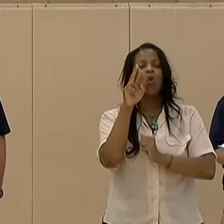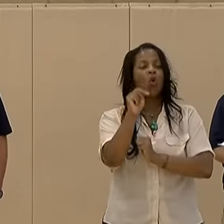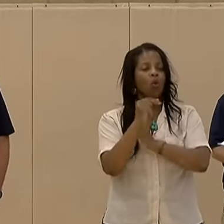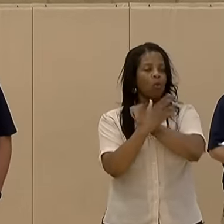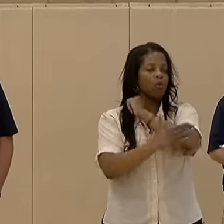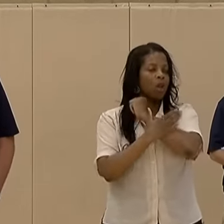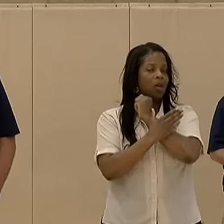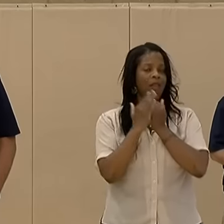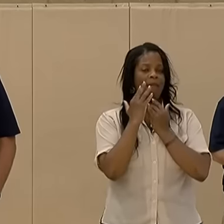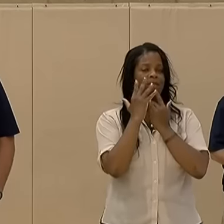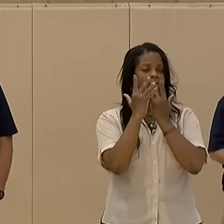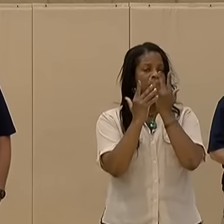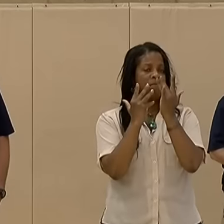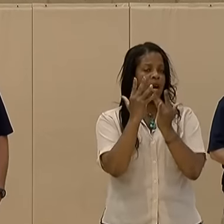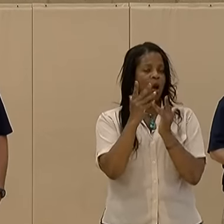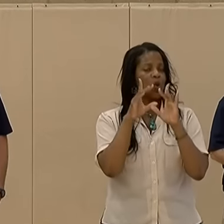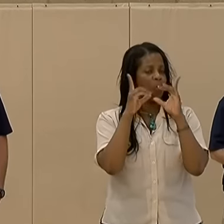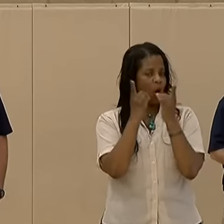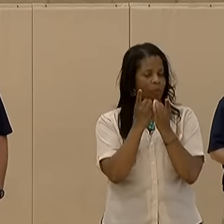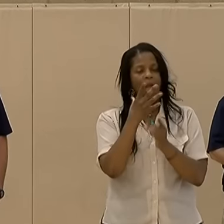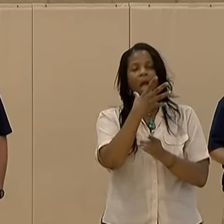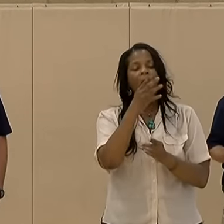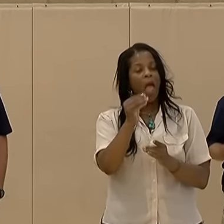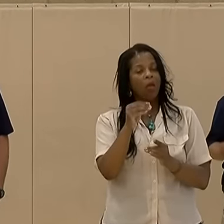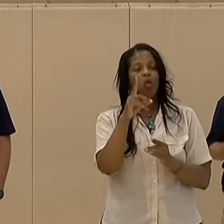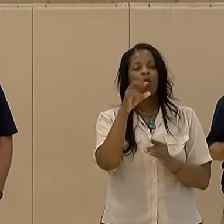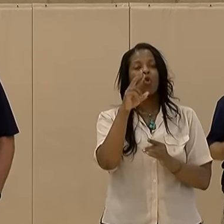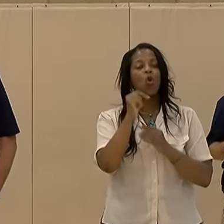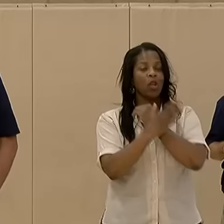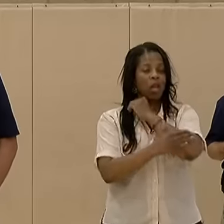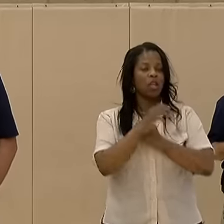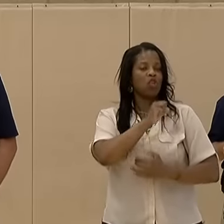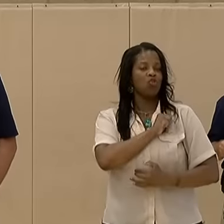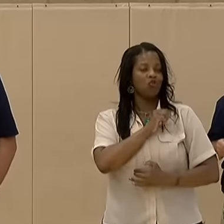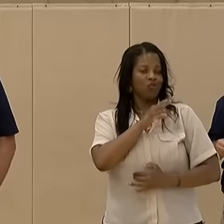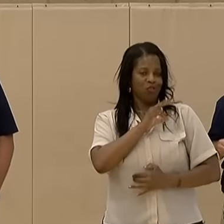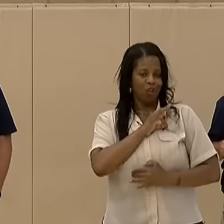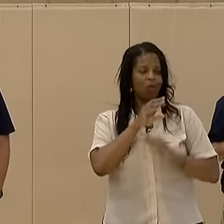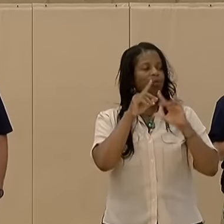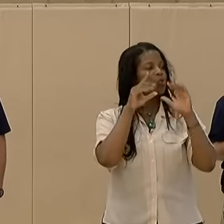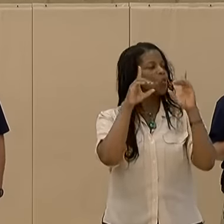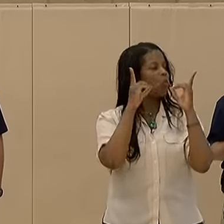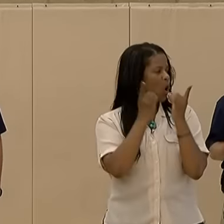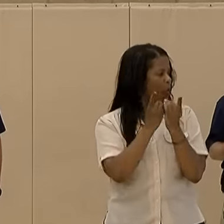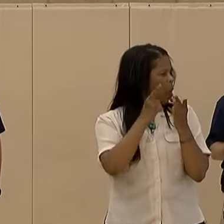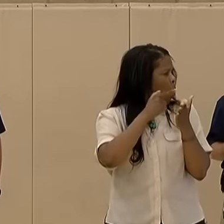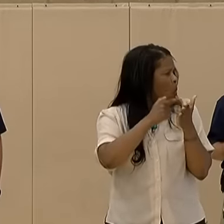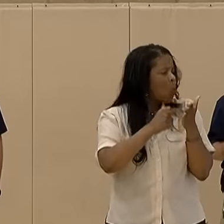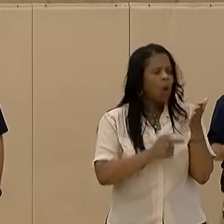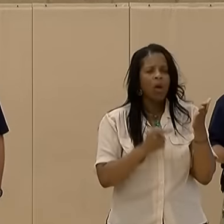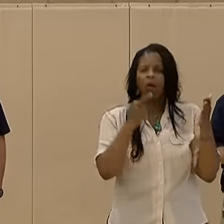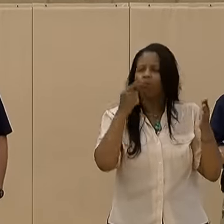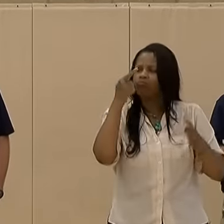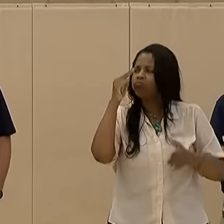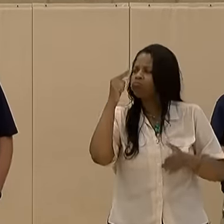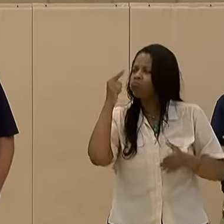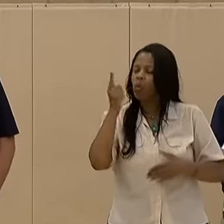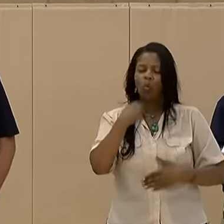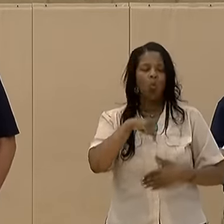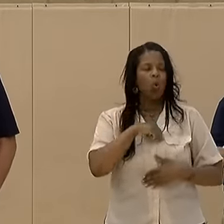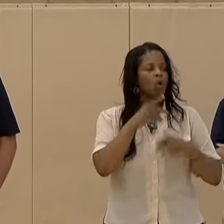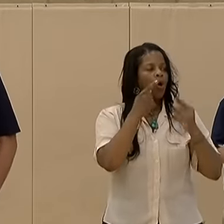Department, as well as the Kern County Sheriff's Department. So what does this team bring to your community? Well, our attempt is